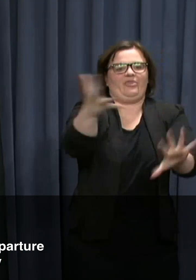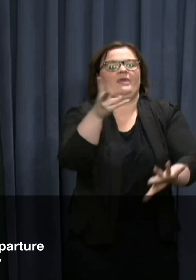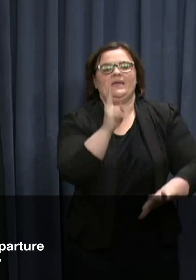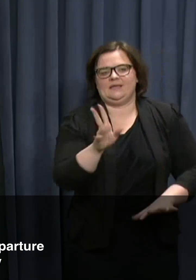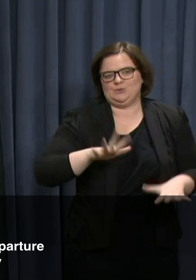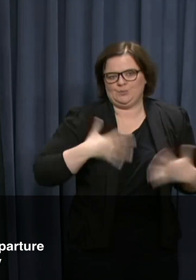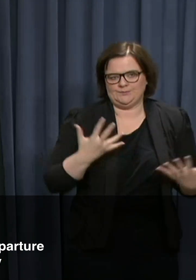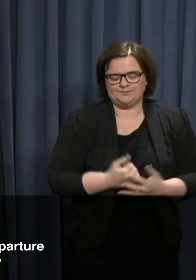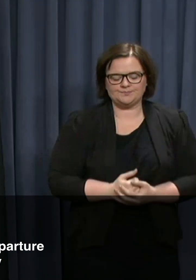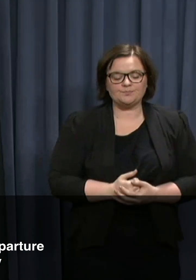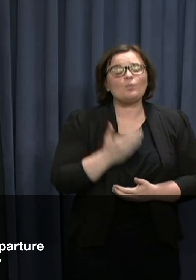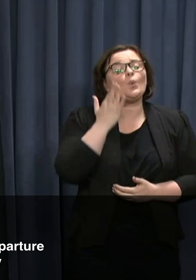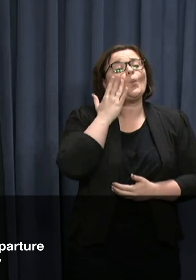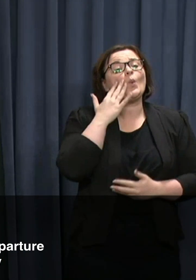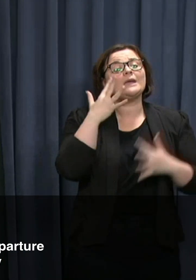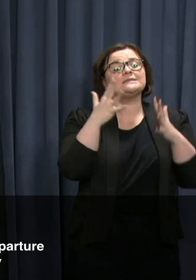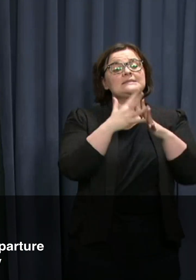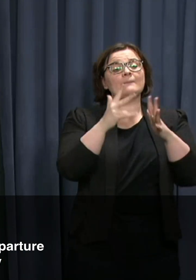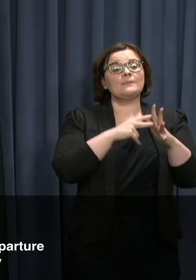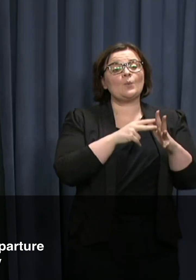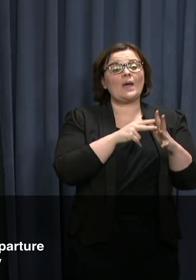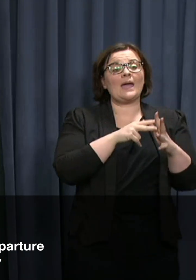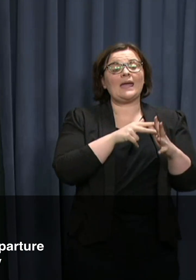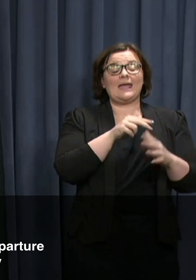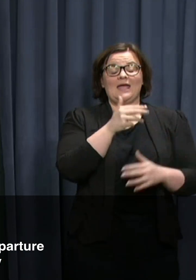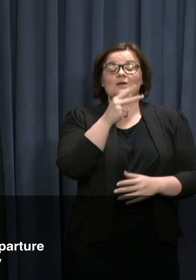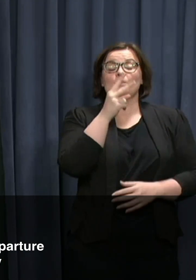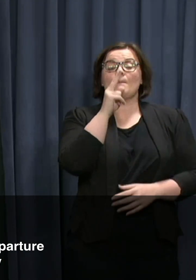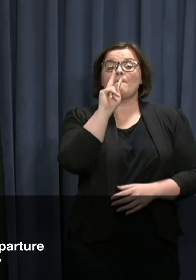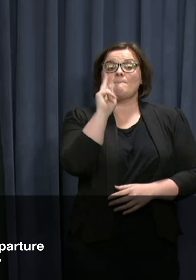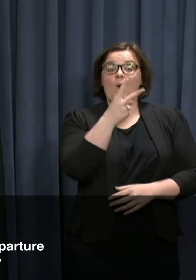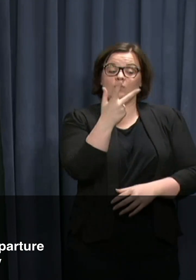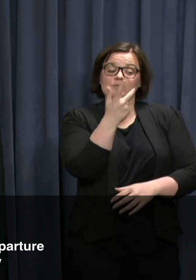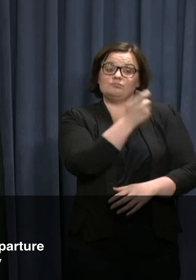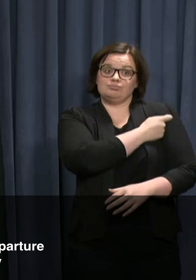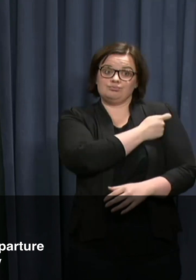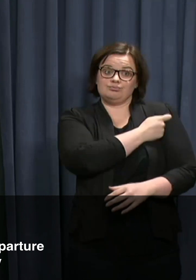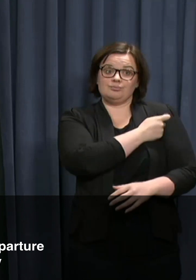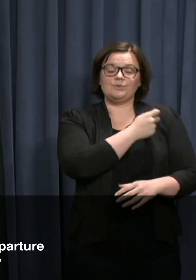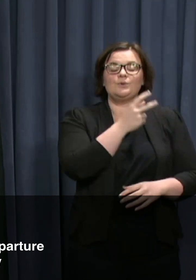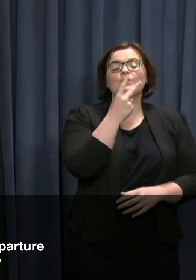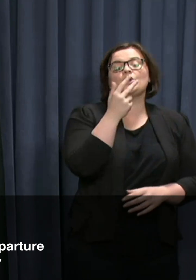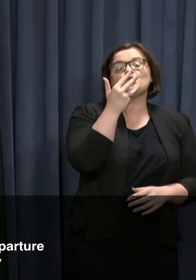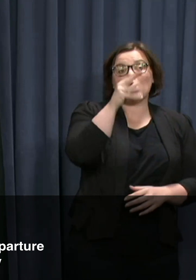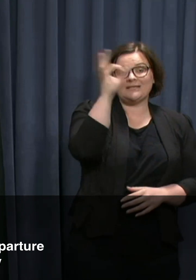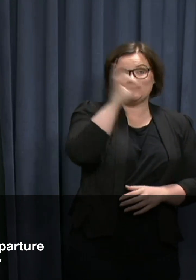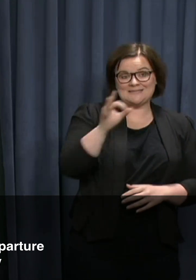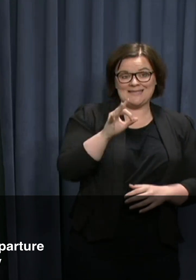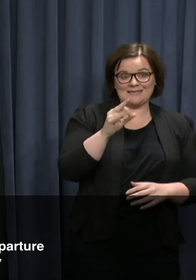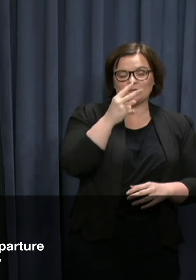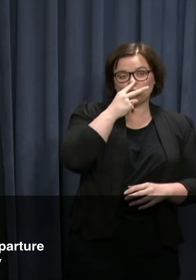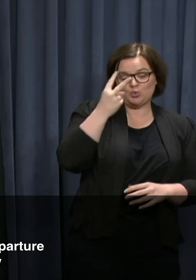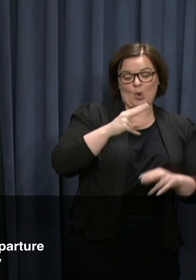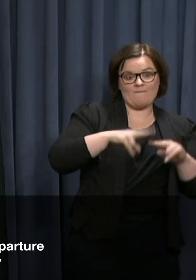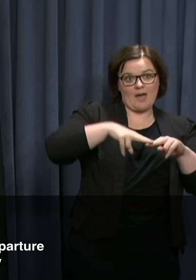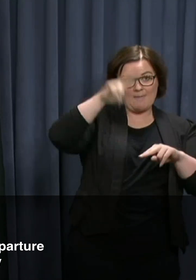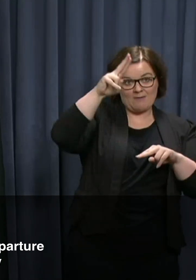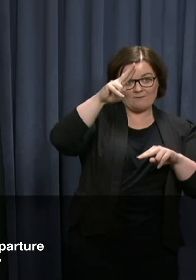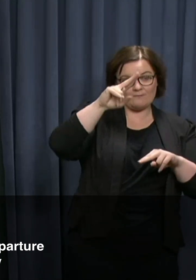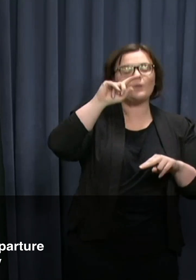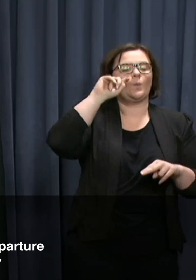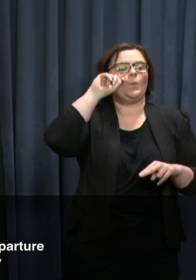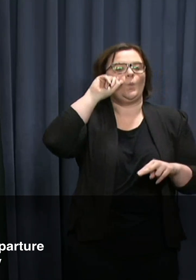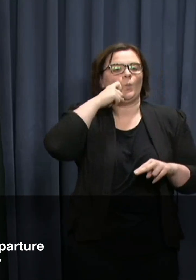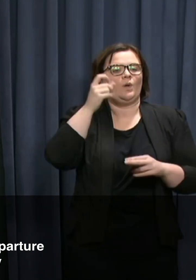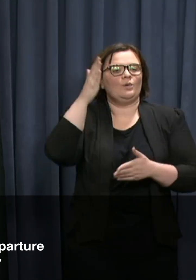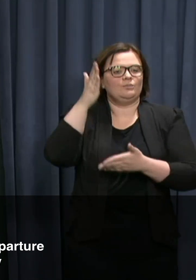double vaccinated. 2. Return a negative PCR test 72 hours prior to departure. 3. Undertake a